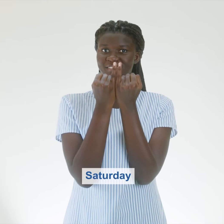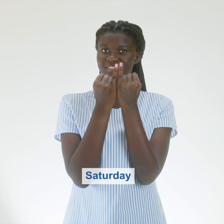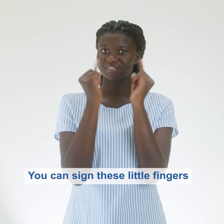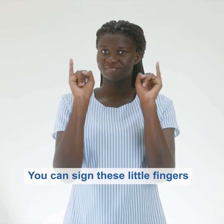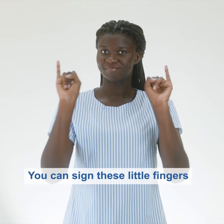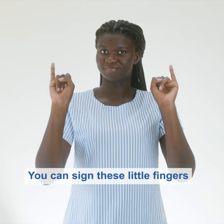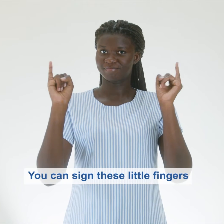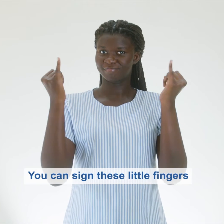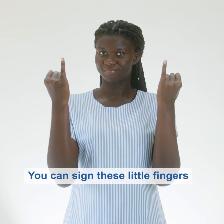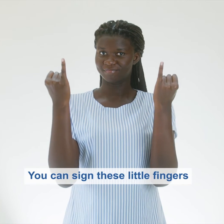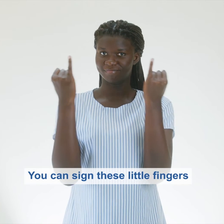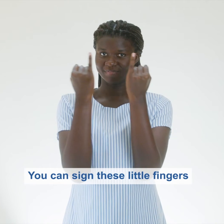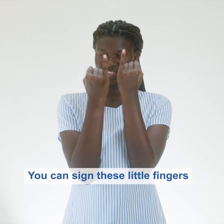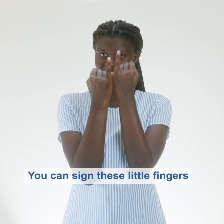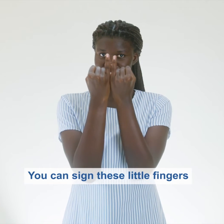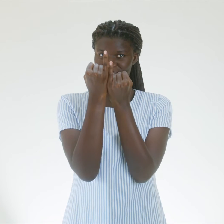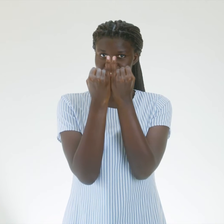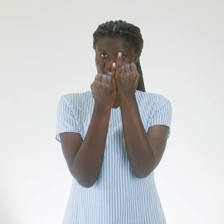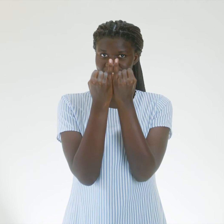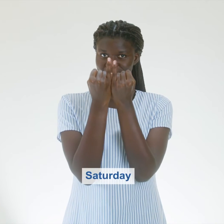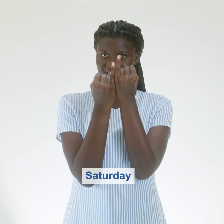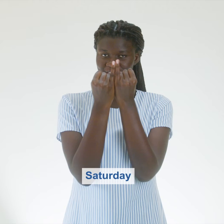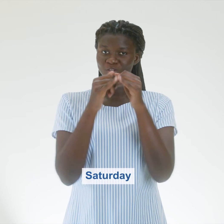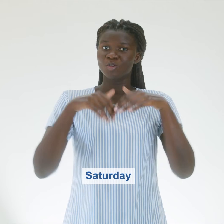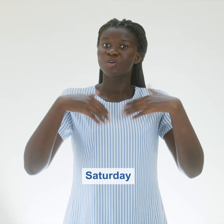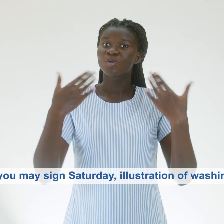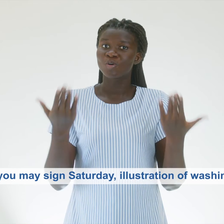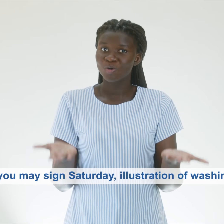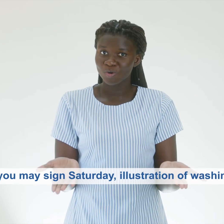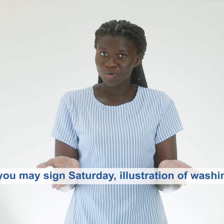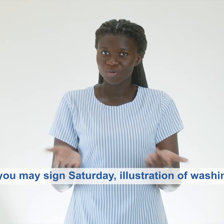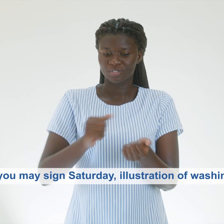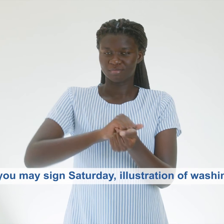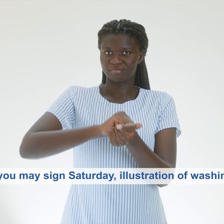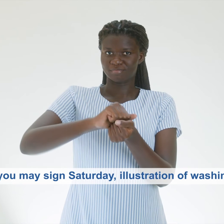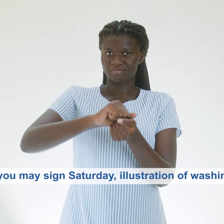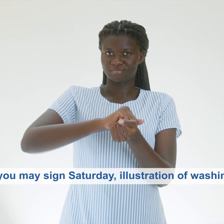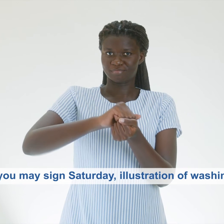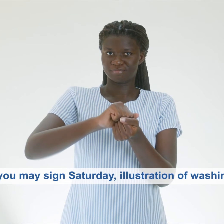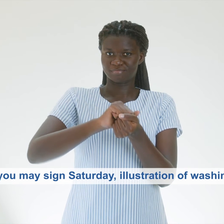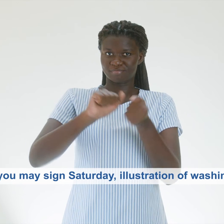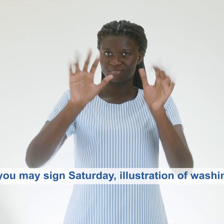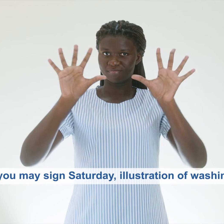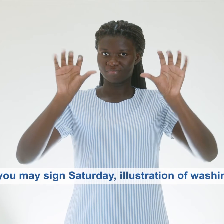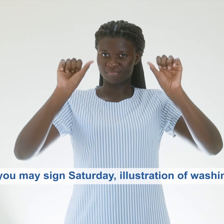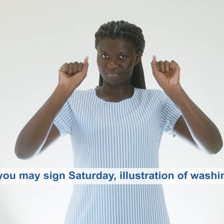Saturday, you can sign those little fingers, Saturday, or you may sign Saturday,